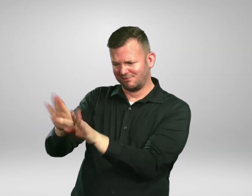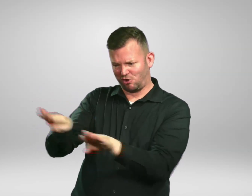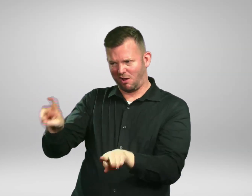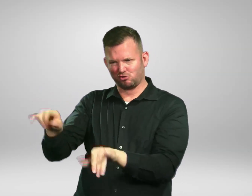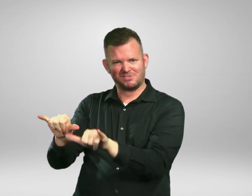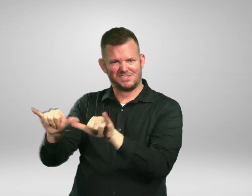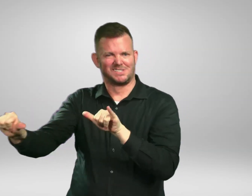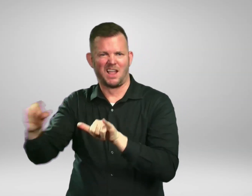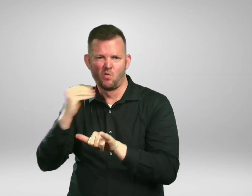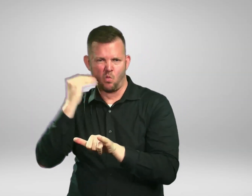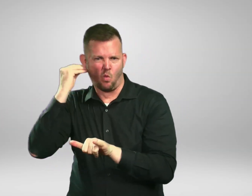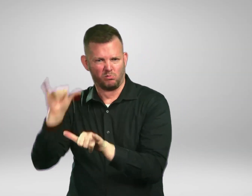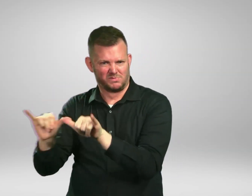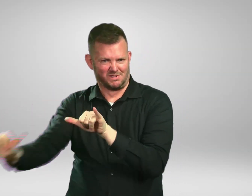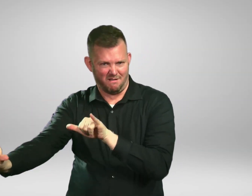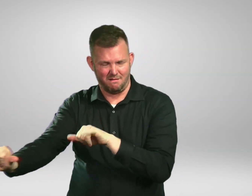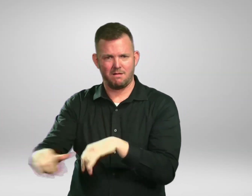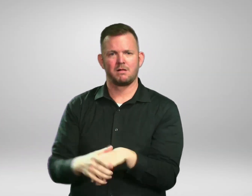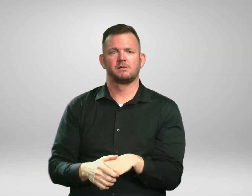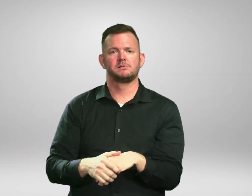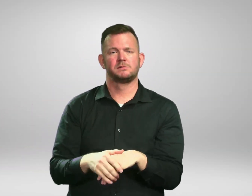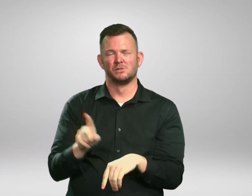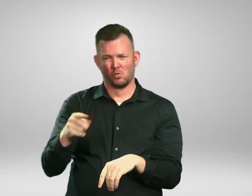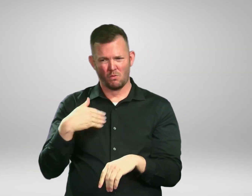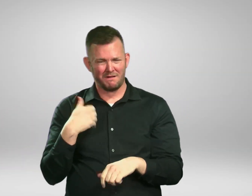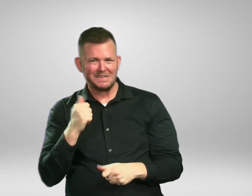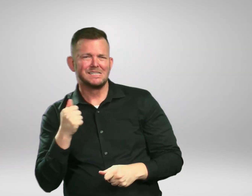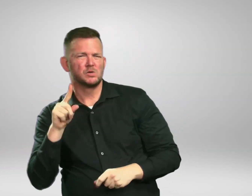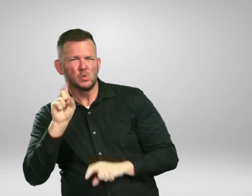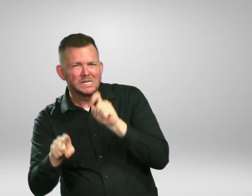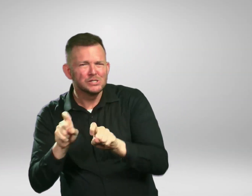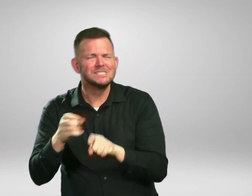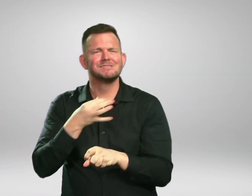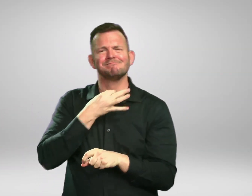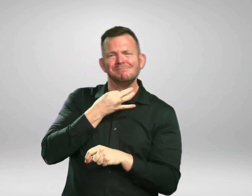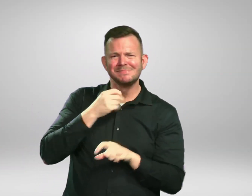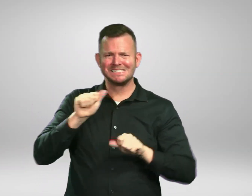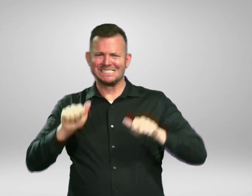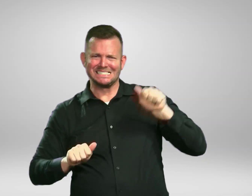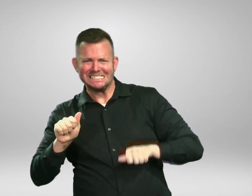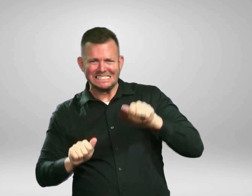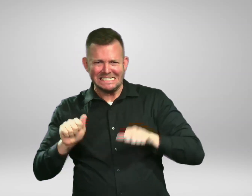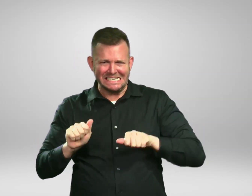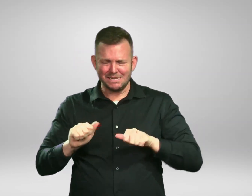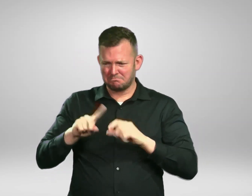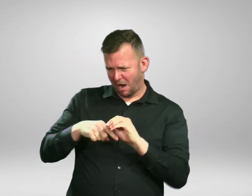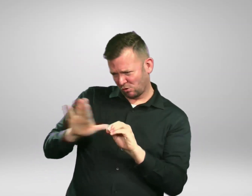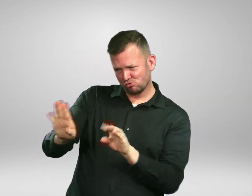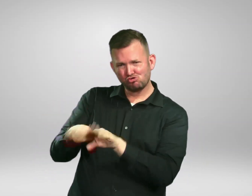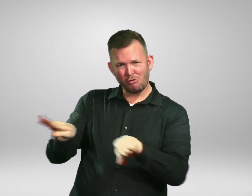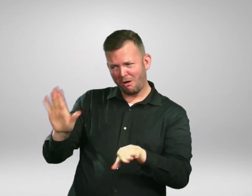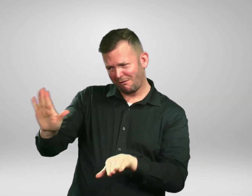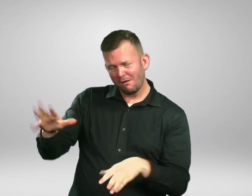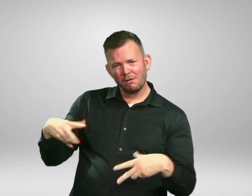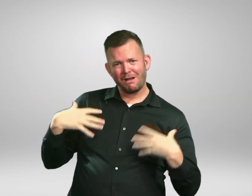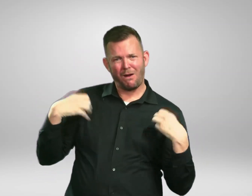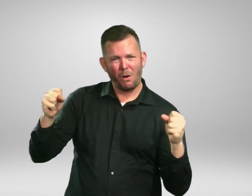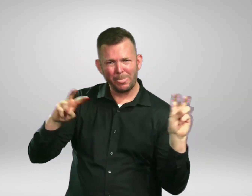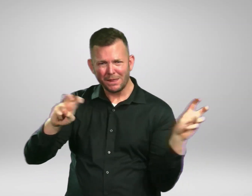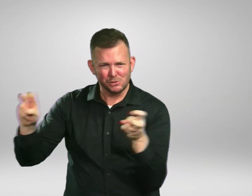Anyone who has questions about whether their condition puts them at risk for novel coronavirus should